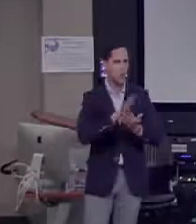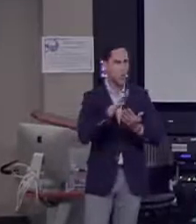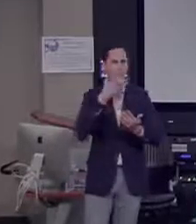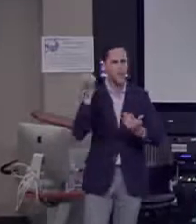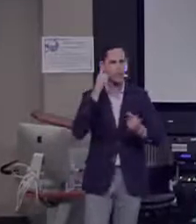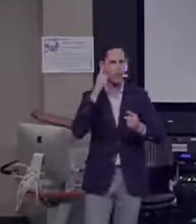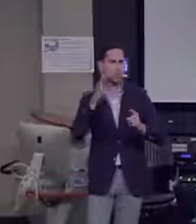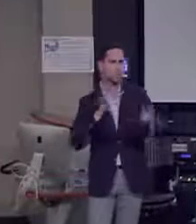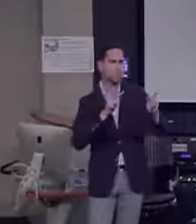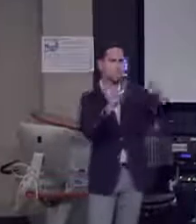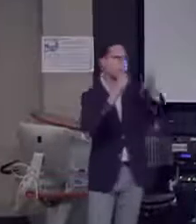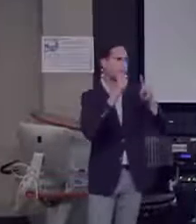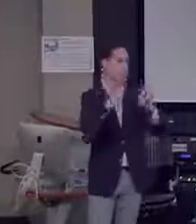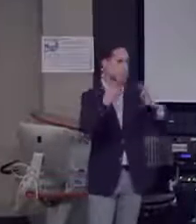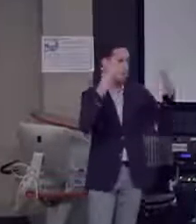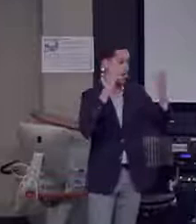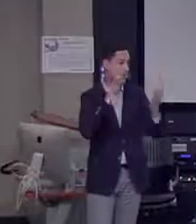success.